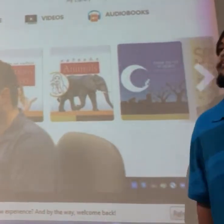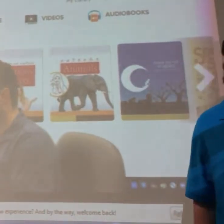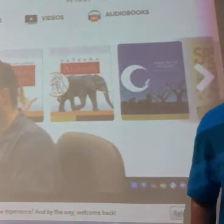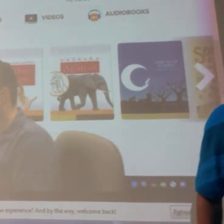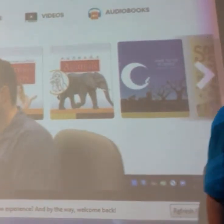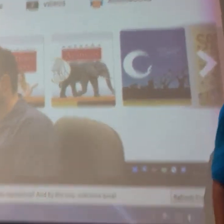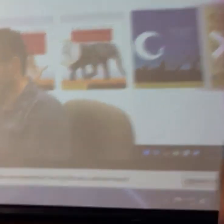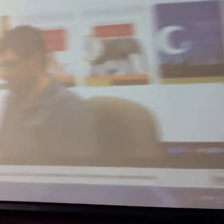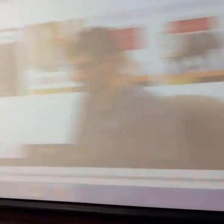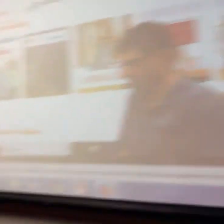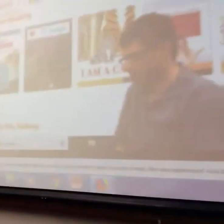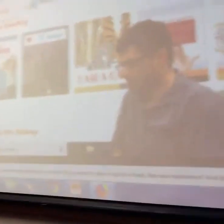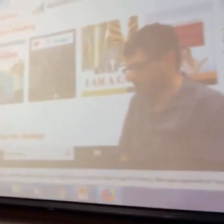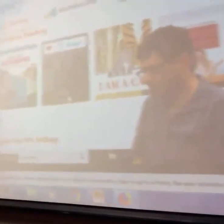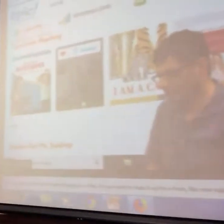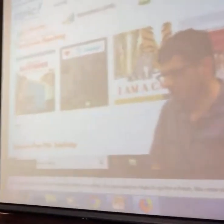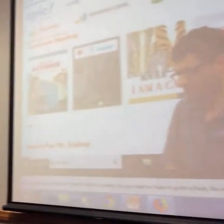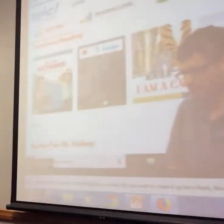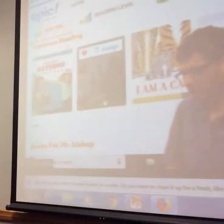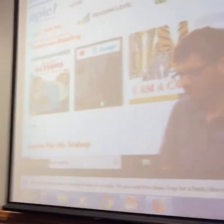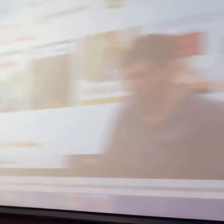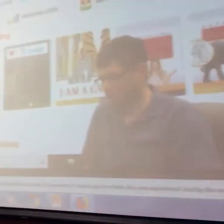Y'all have any questions for us?